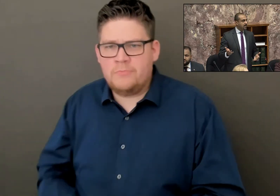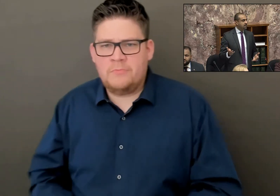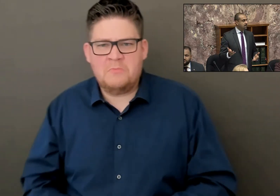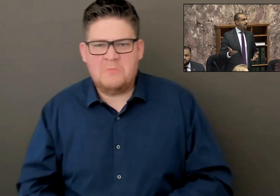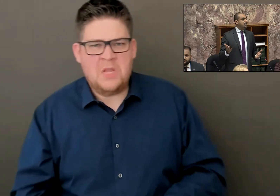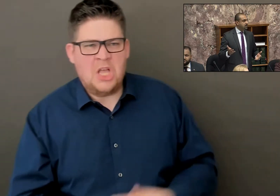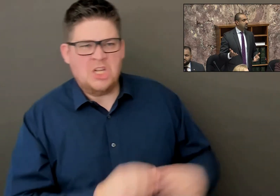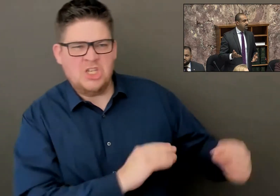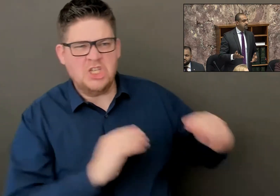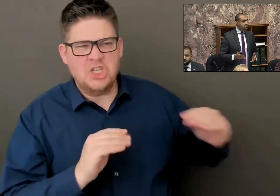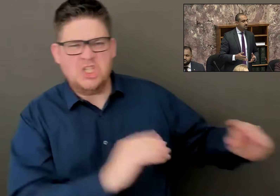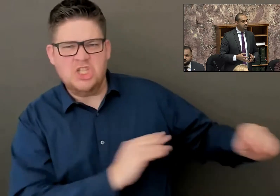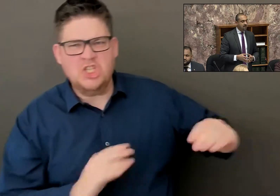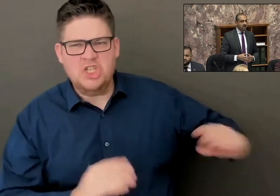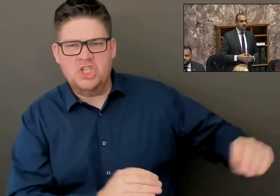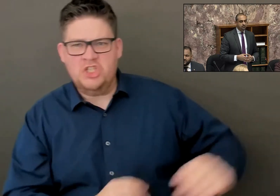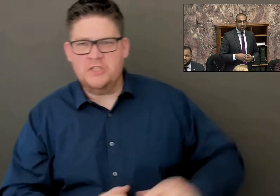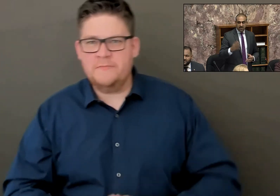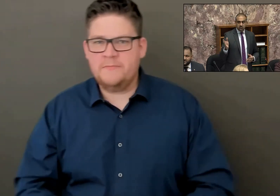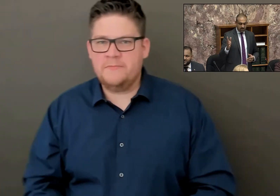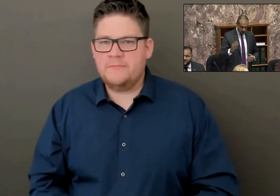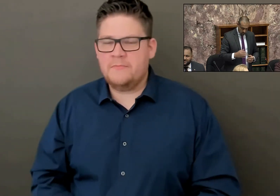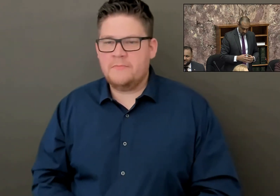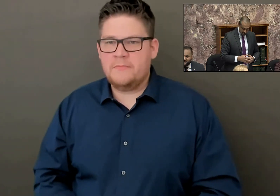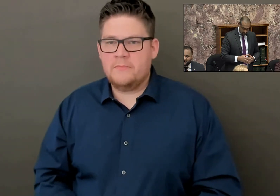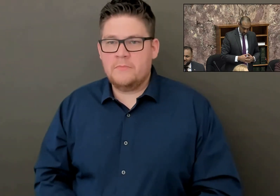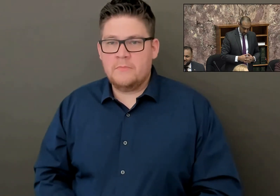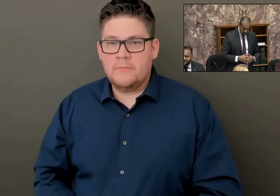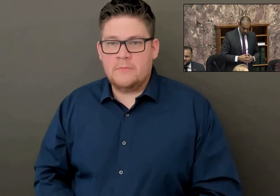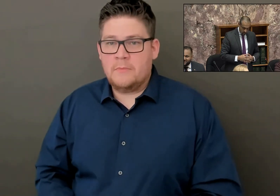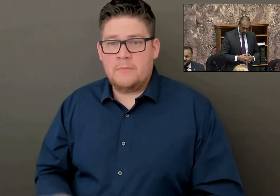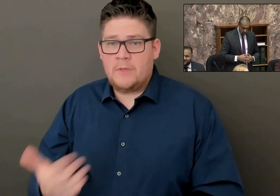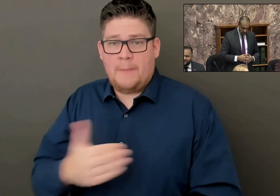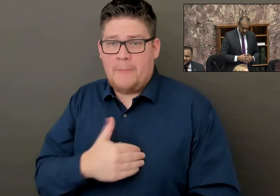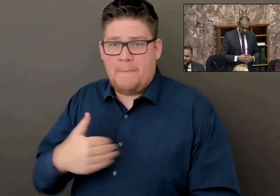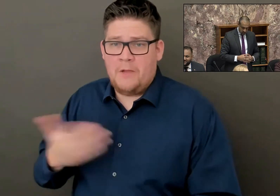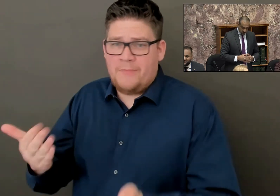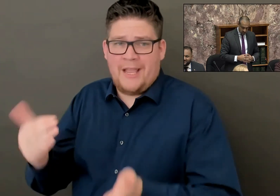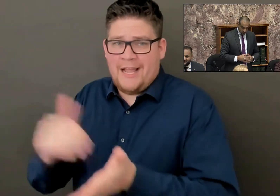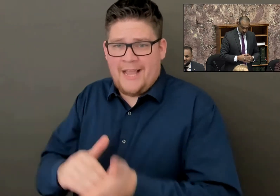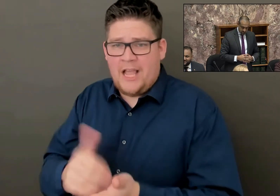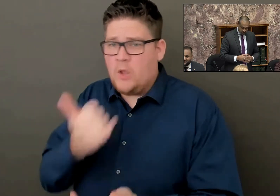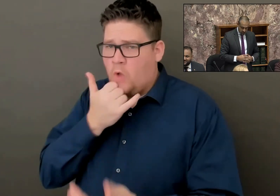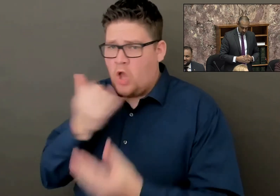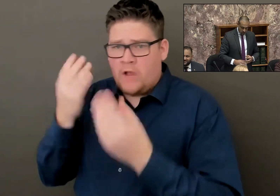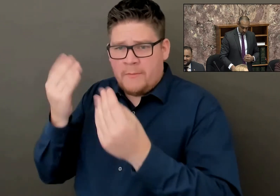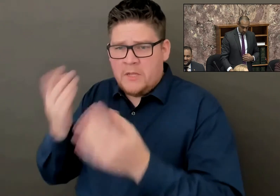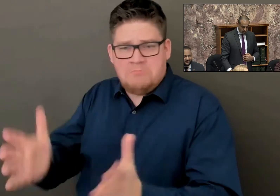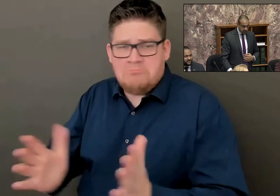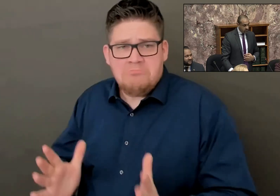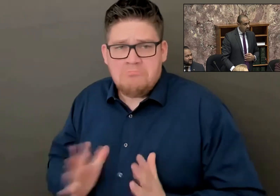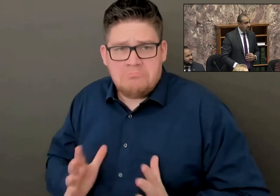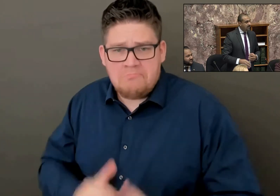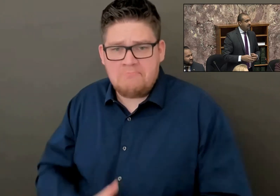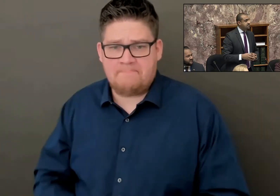Members, again incorrect. But that's okay. We'll continue with the question, Honourable Speaker. It's important,